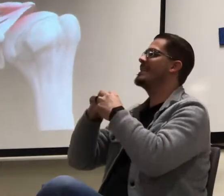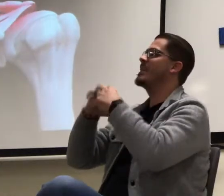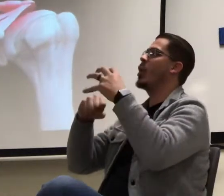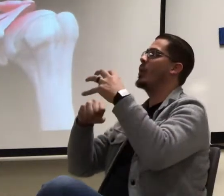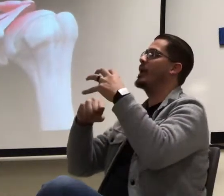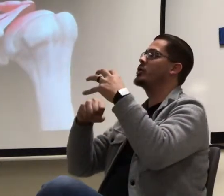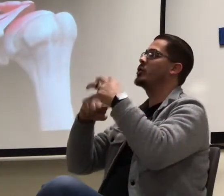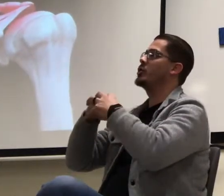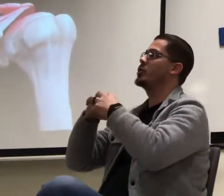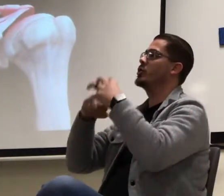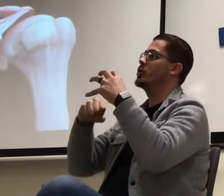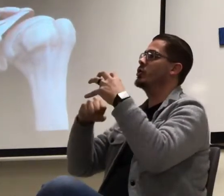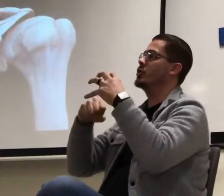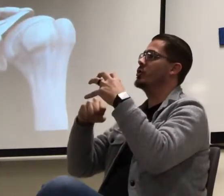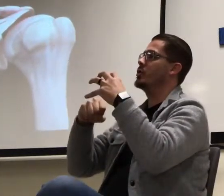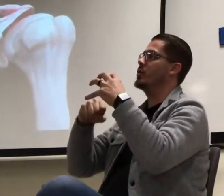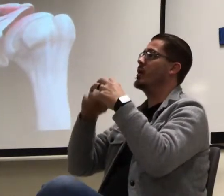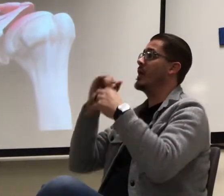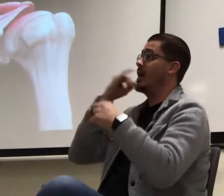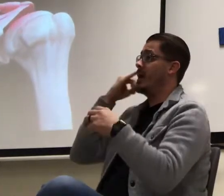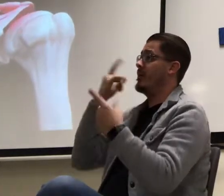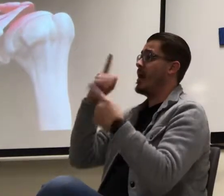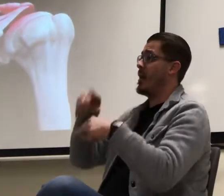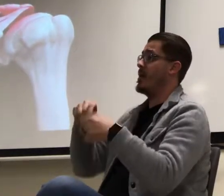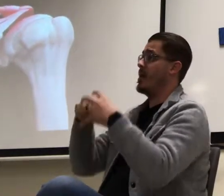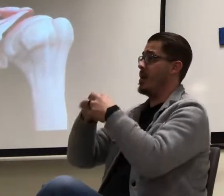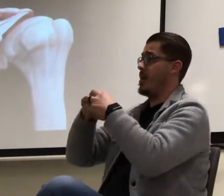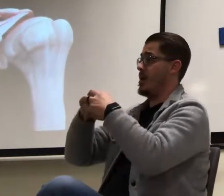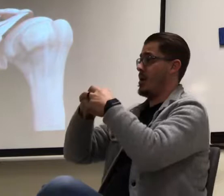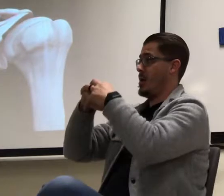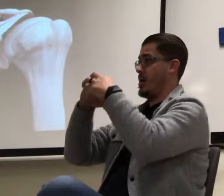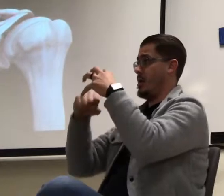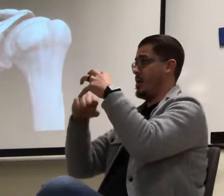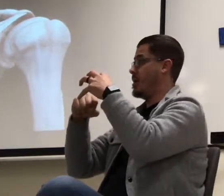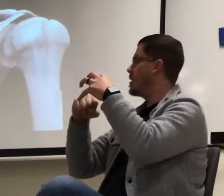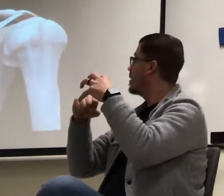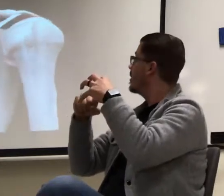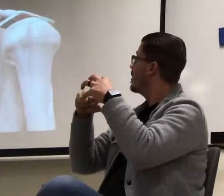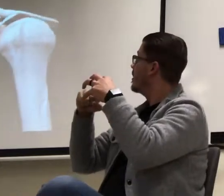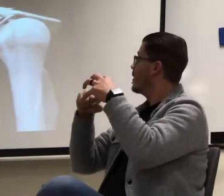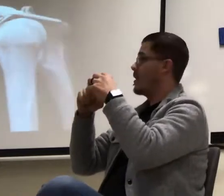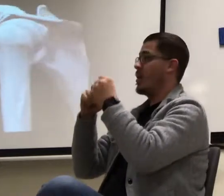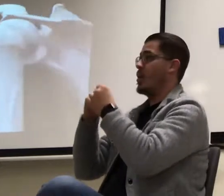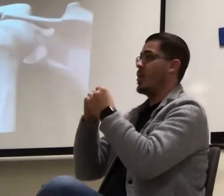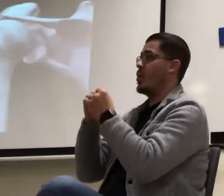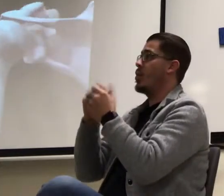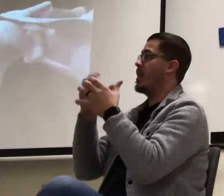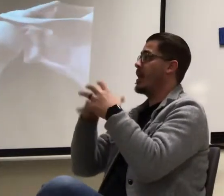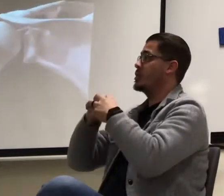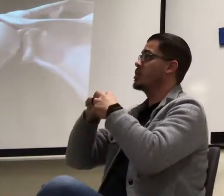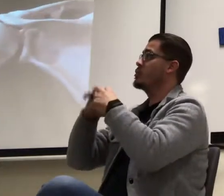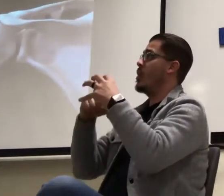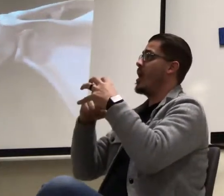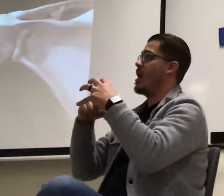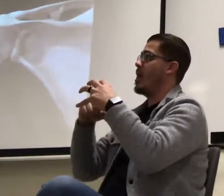dislocation. The dislocation is localized to the acromioclavicular joint without sprain of the surrounding